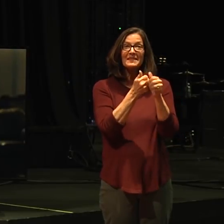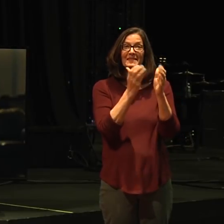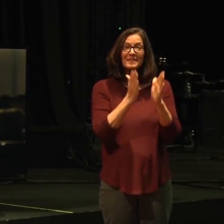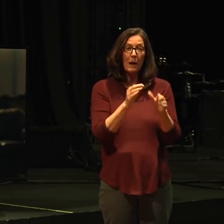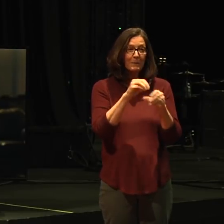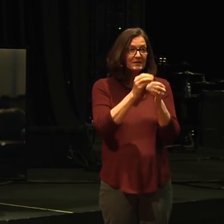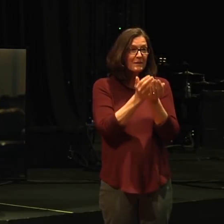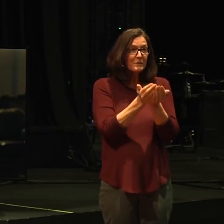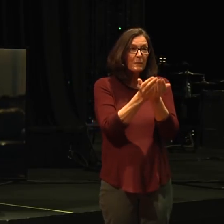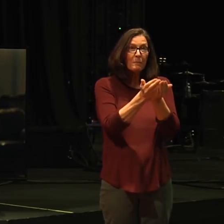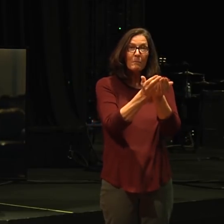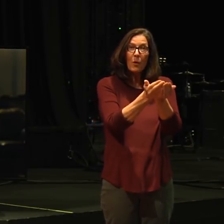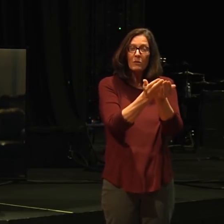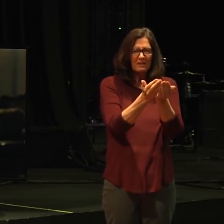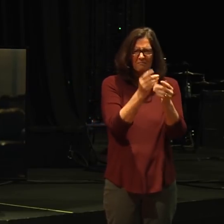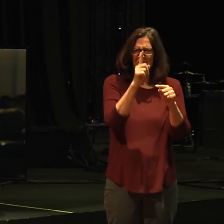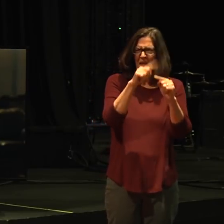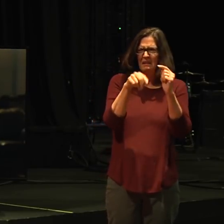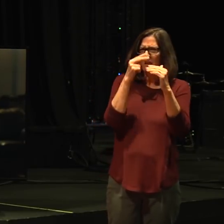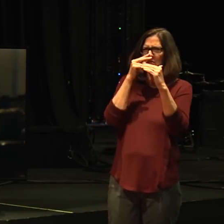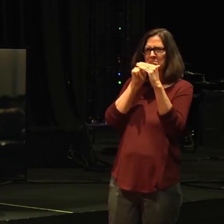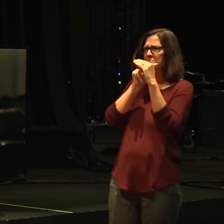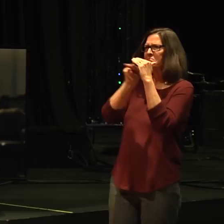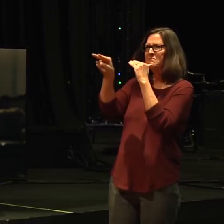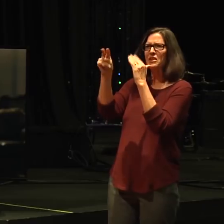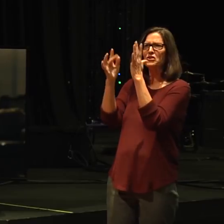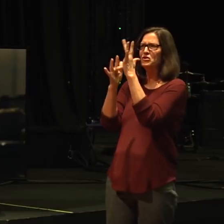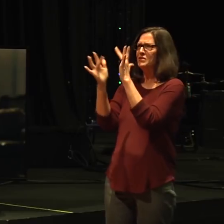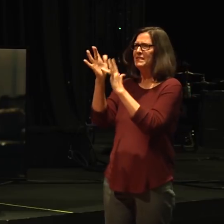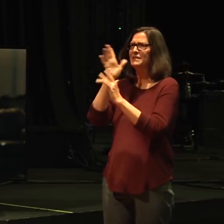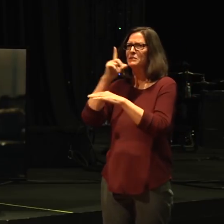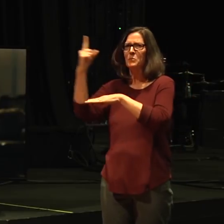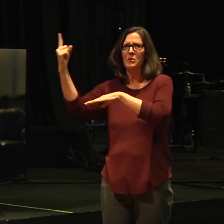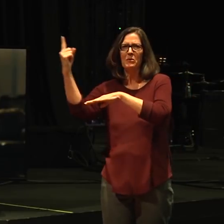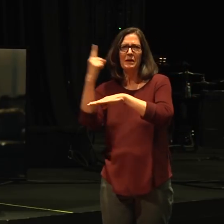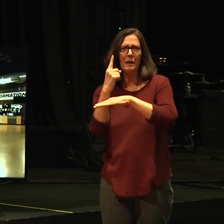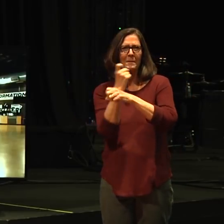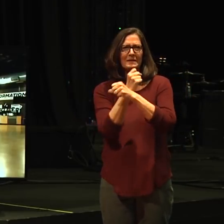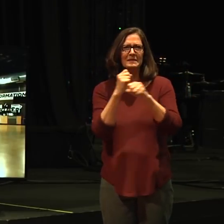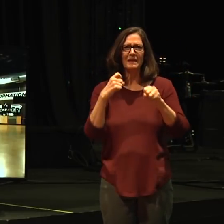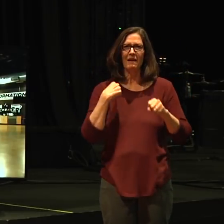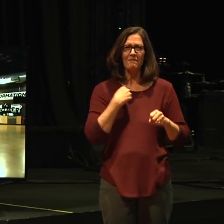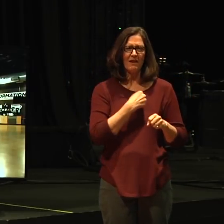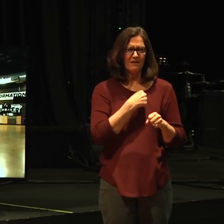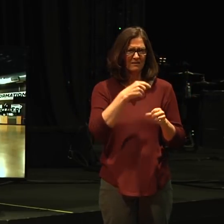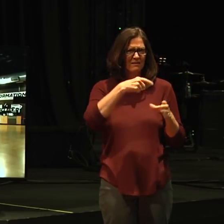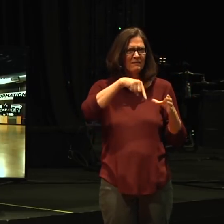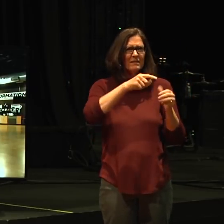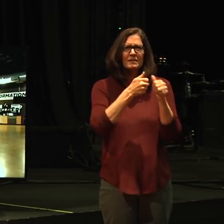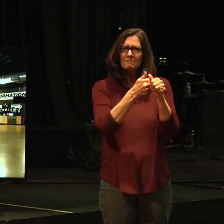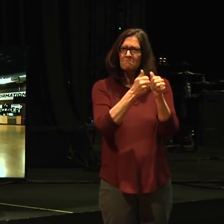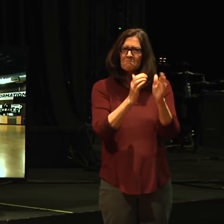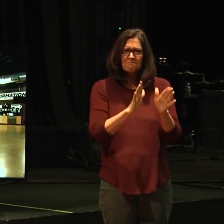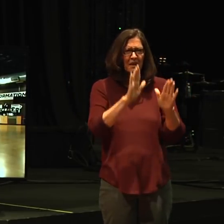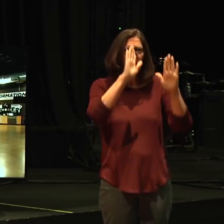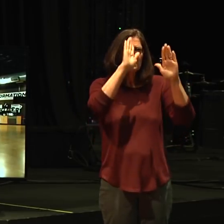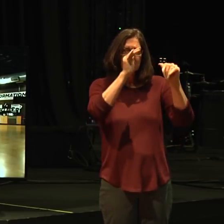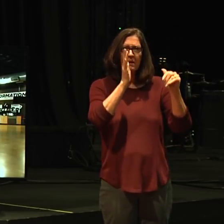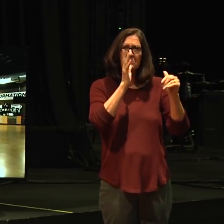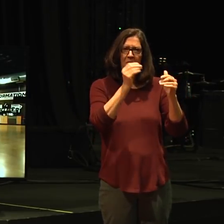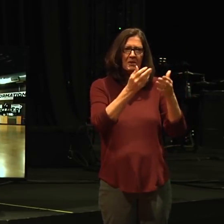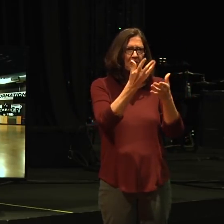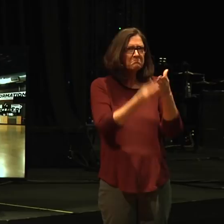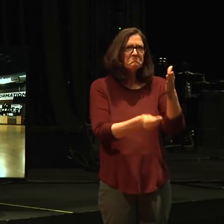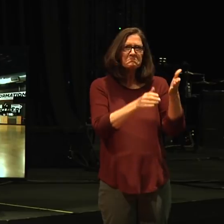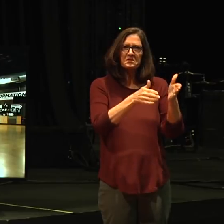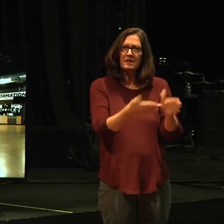see that, oh, Jesus is going to come. He's going to rescue you. Now, they didn't know it. In the moment, they fully expected to die, like so many other